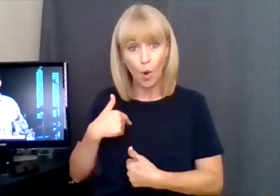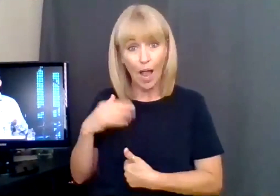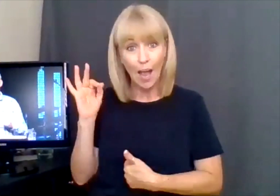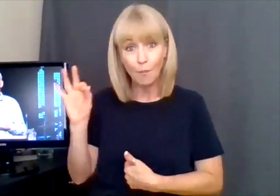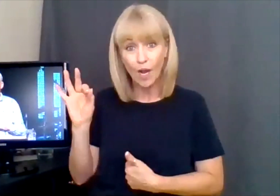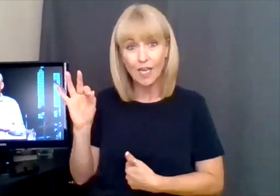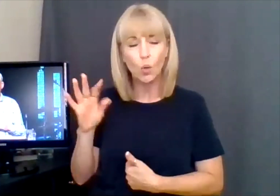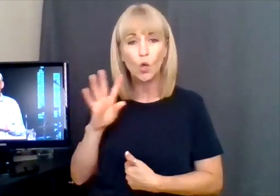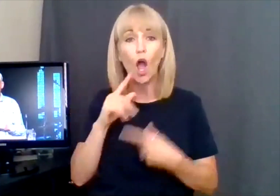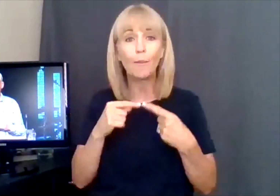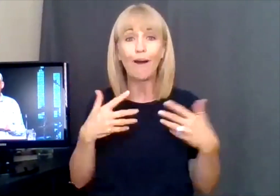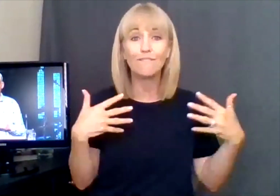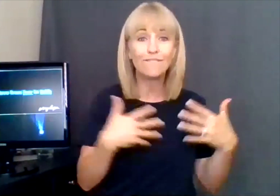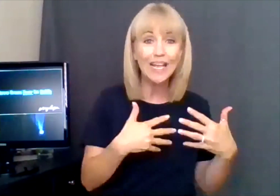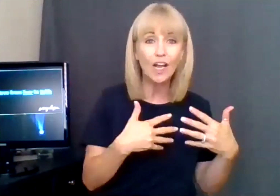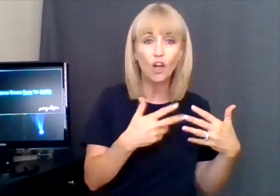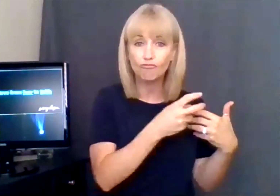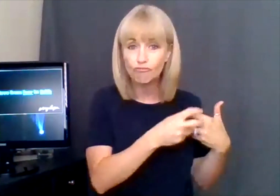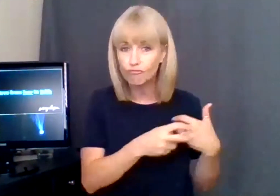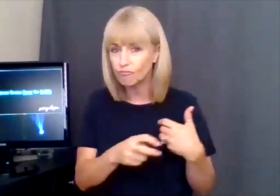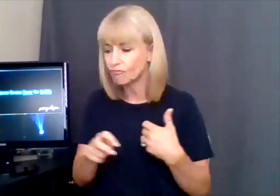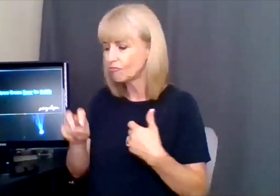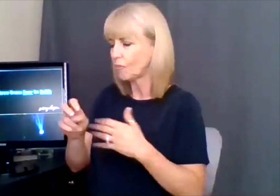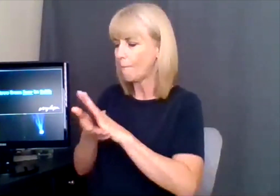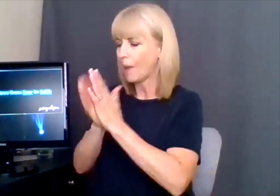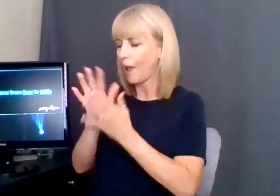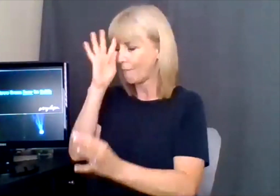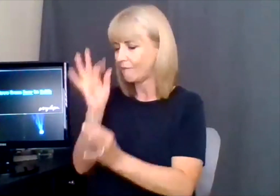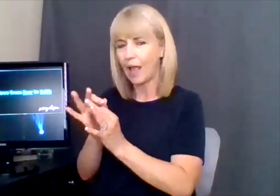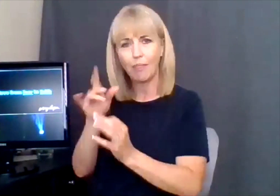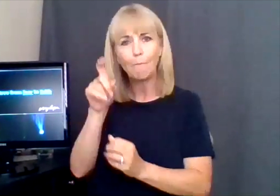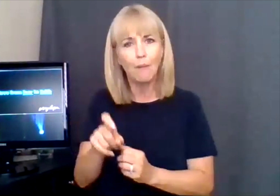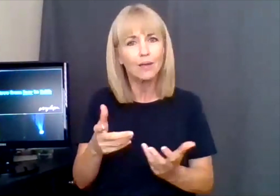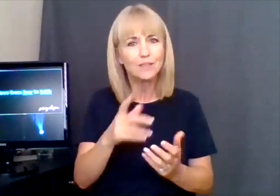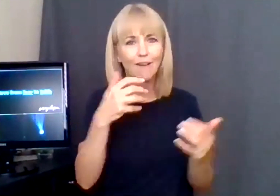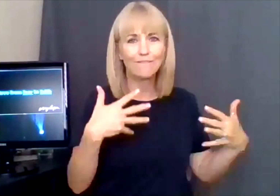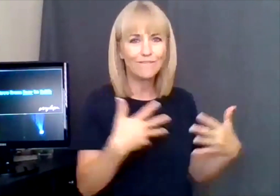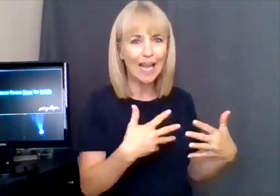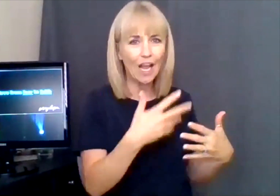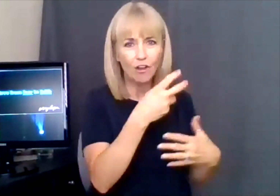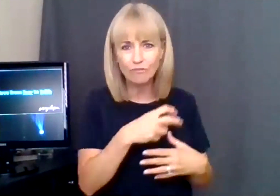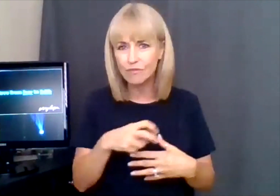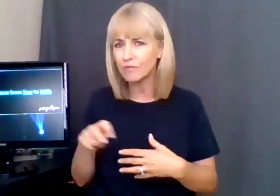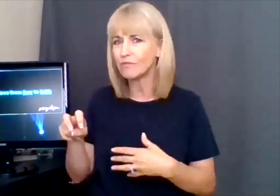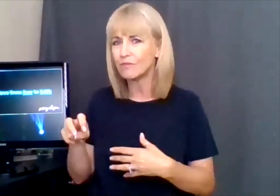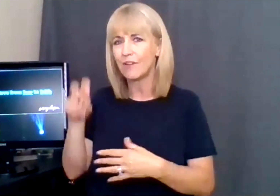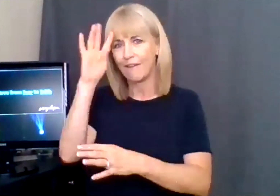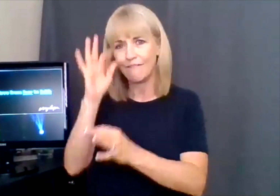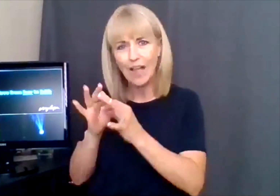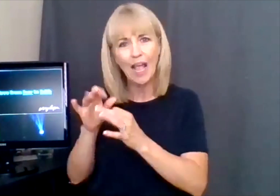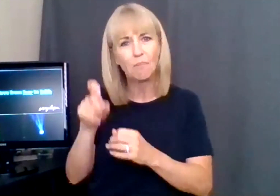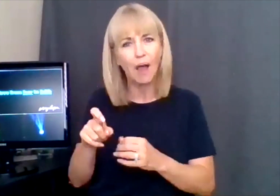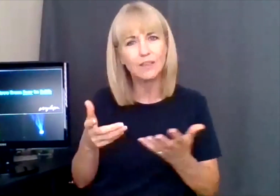move from fear to faith. The fear of the uncertain, the fear of what's ahead. And when I have this fear going on, I need to stop and say, God's